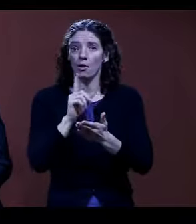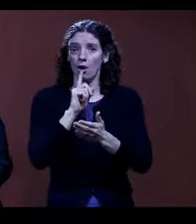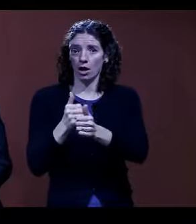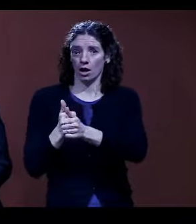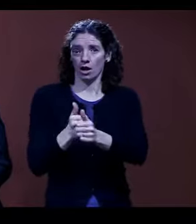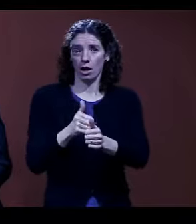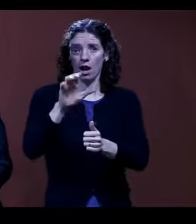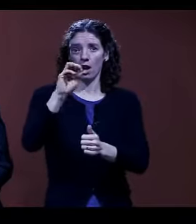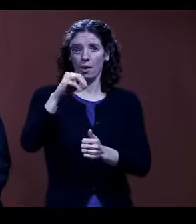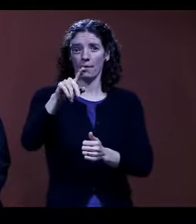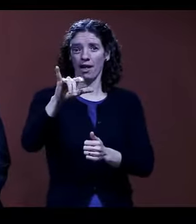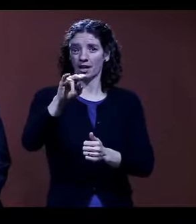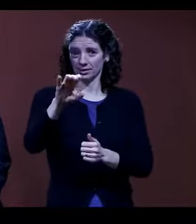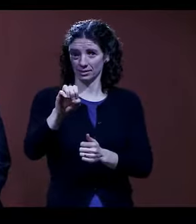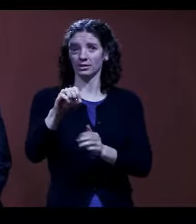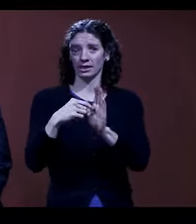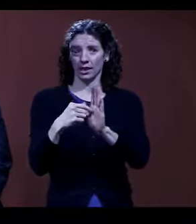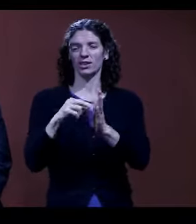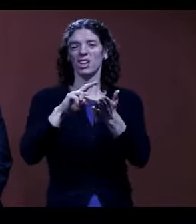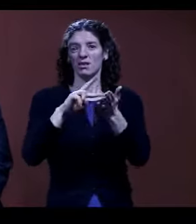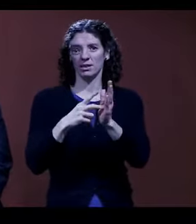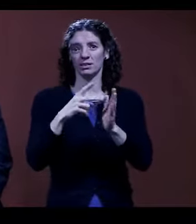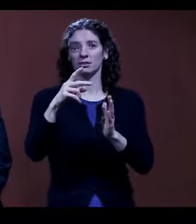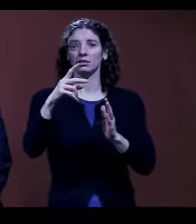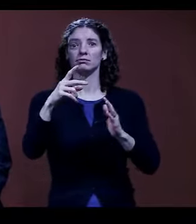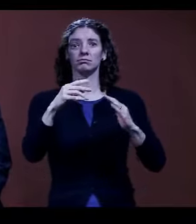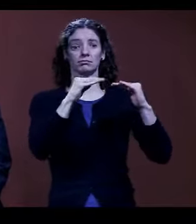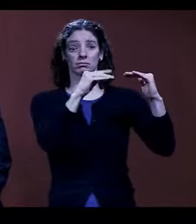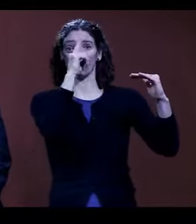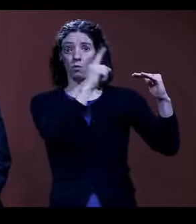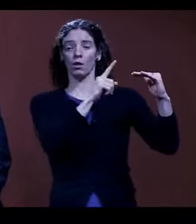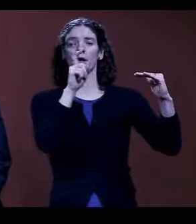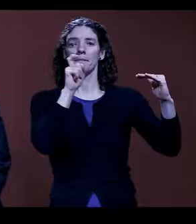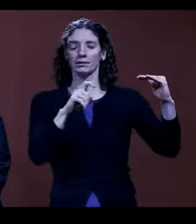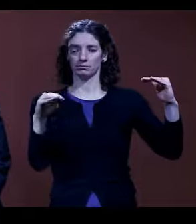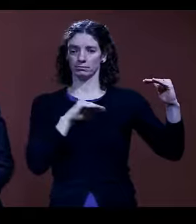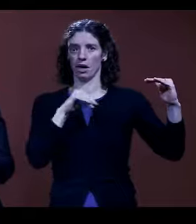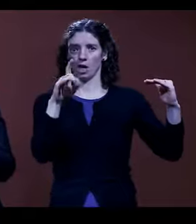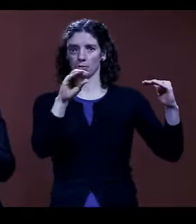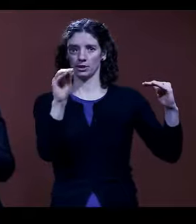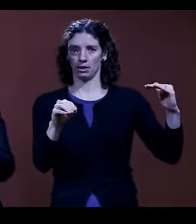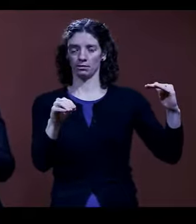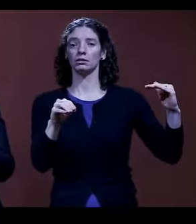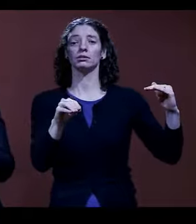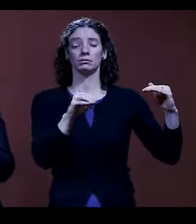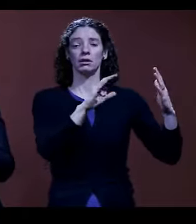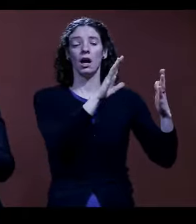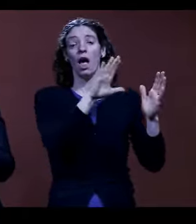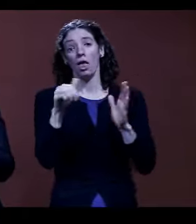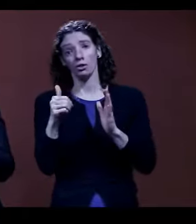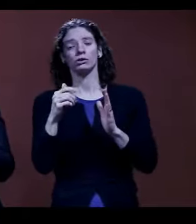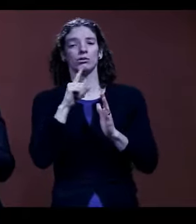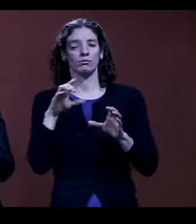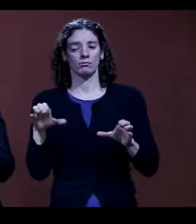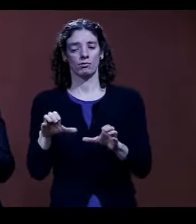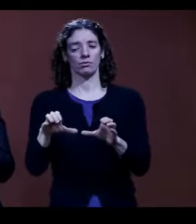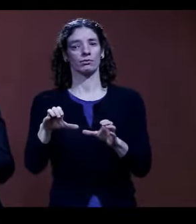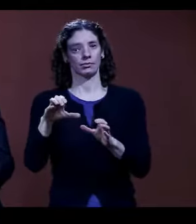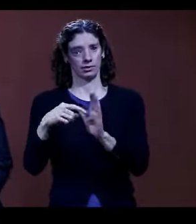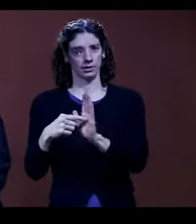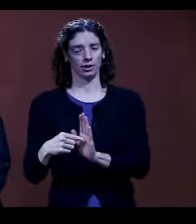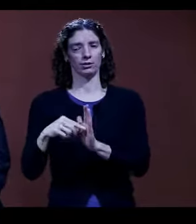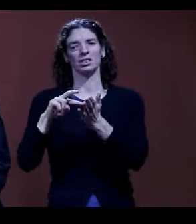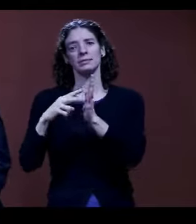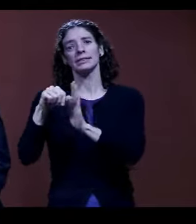to be 100%, where others are performance indicators, and that means that the states are allowed to set